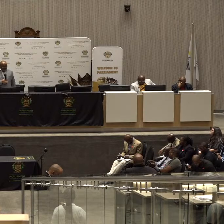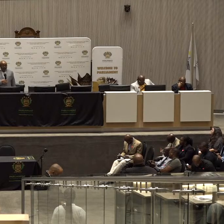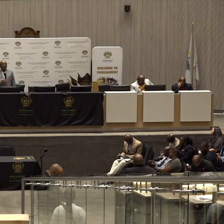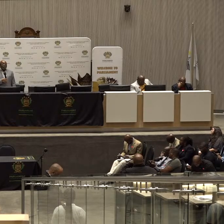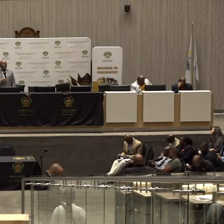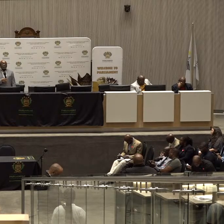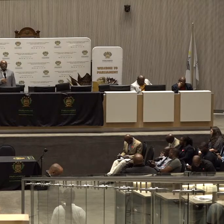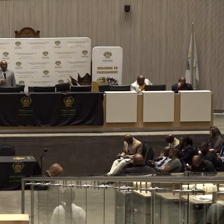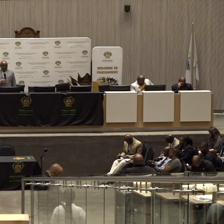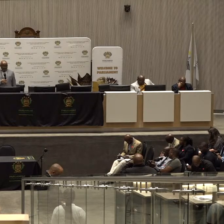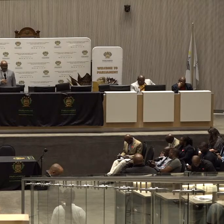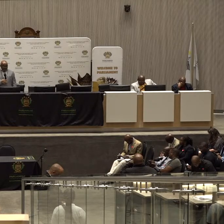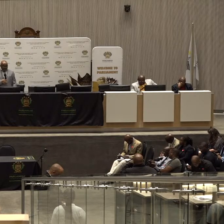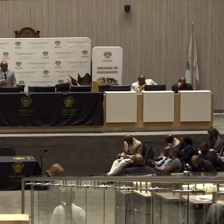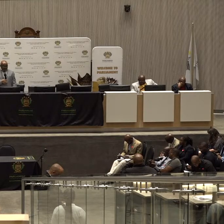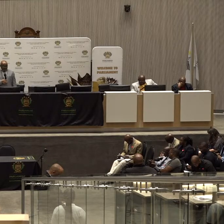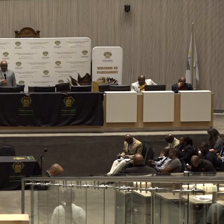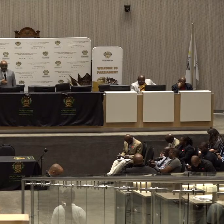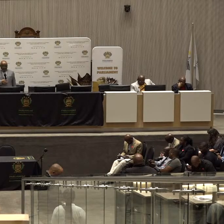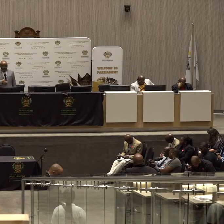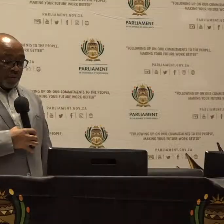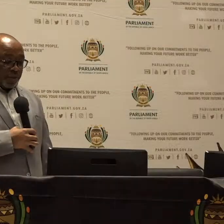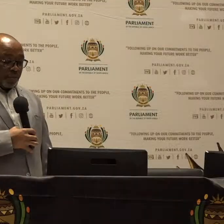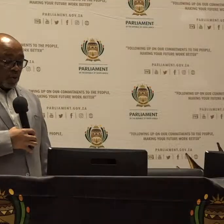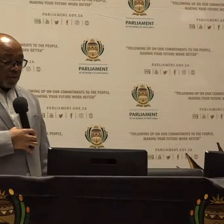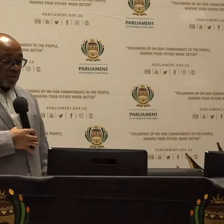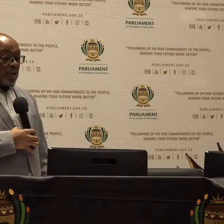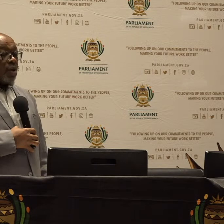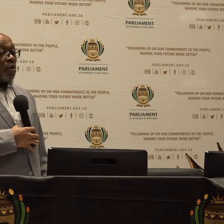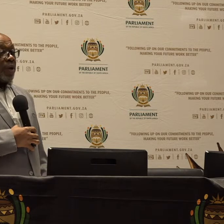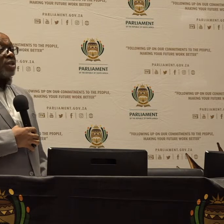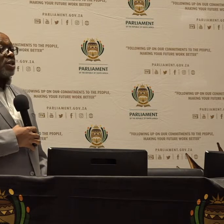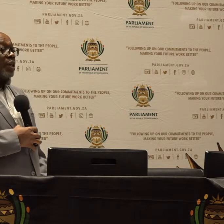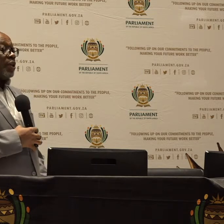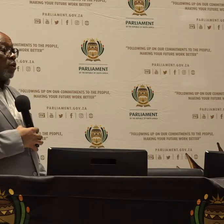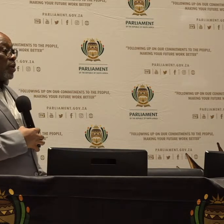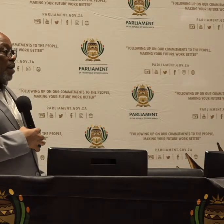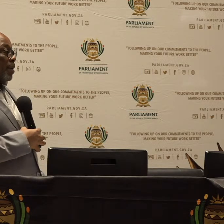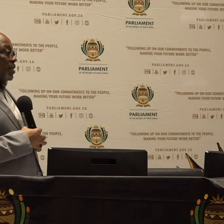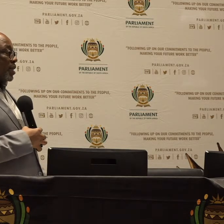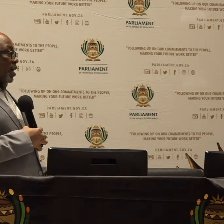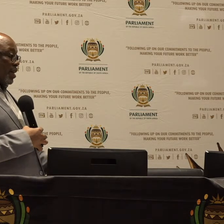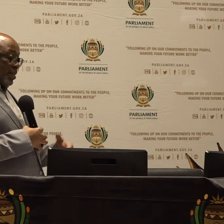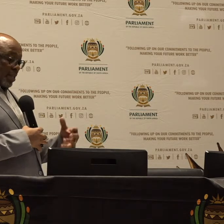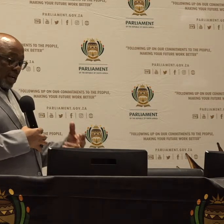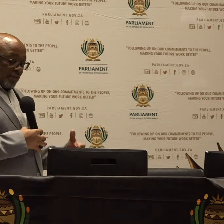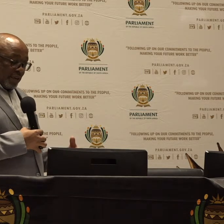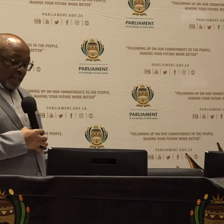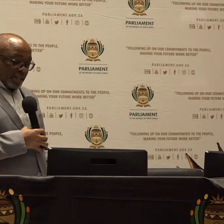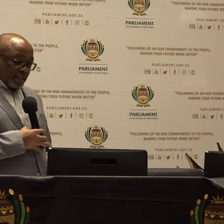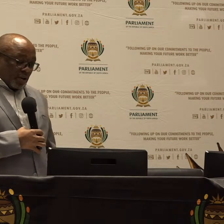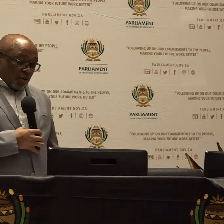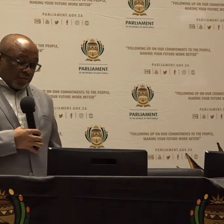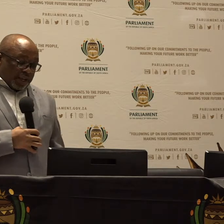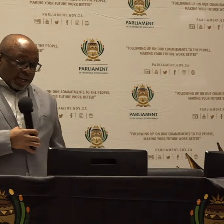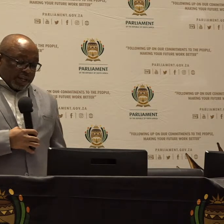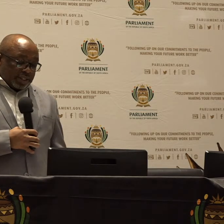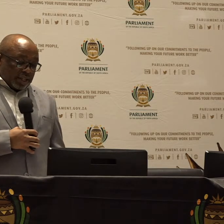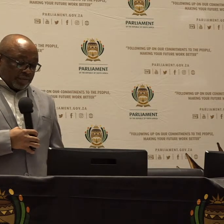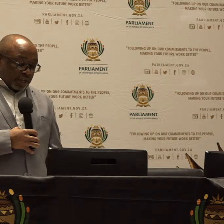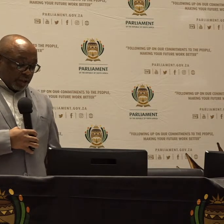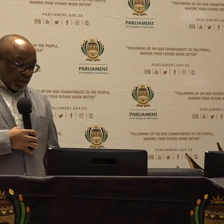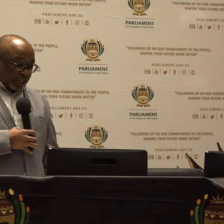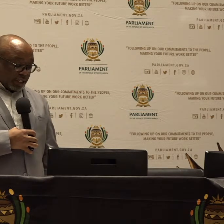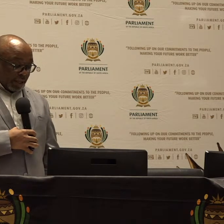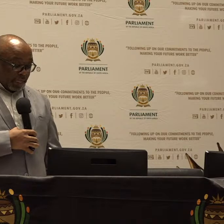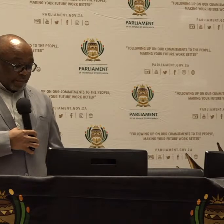and Clause 14 describes the functions of the boat which include amongst others governance of the